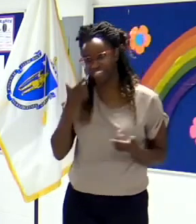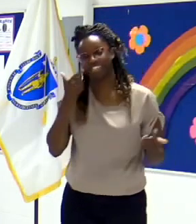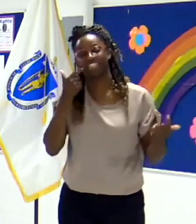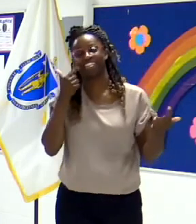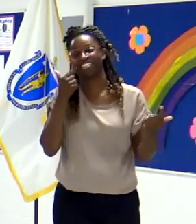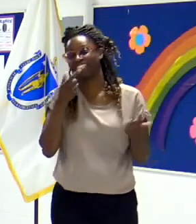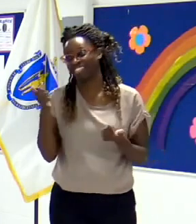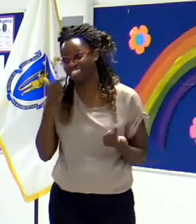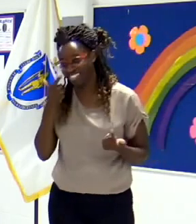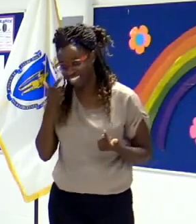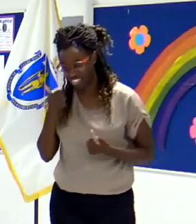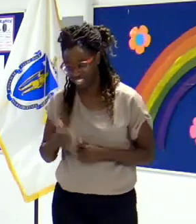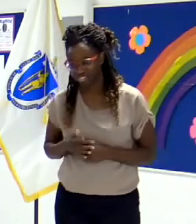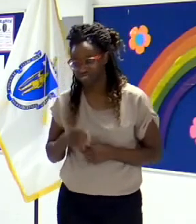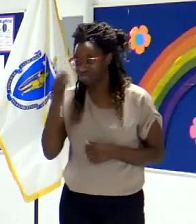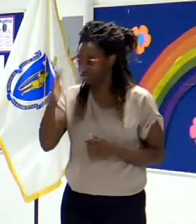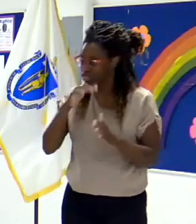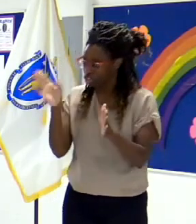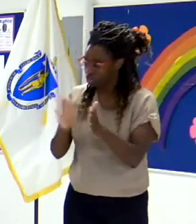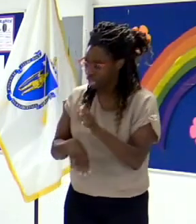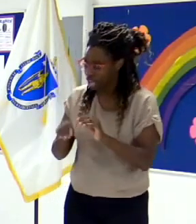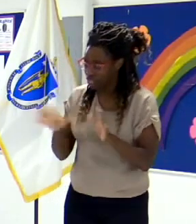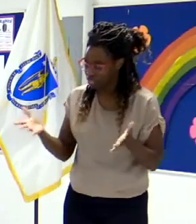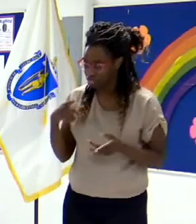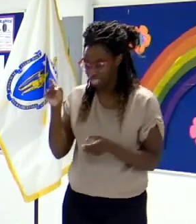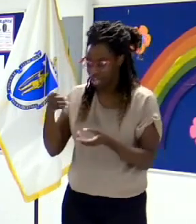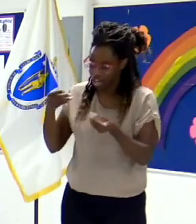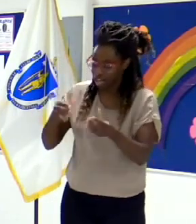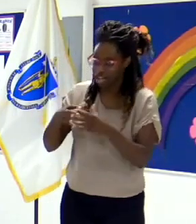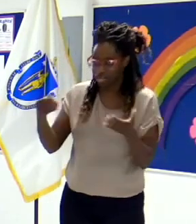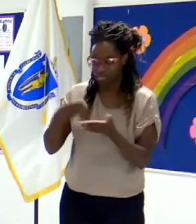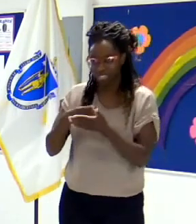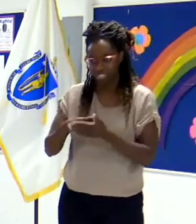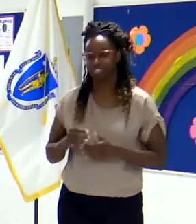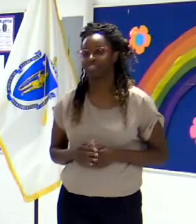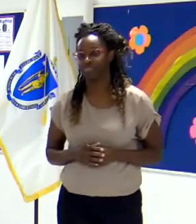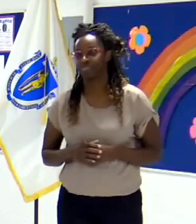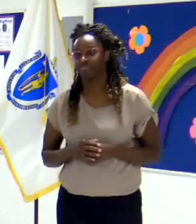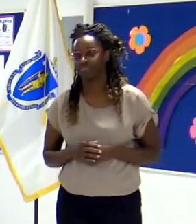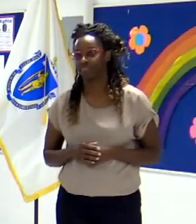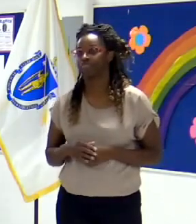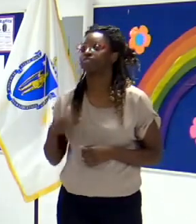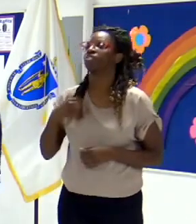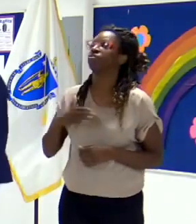school during these times and these challenges. But thank you again, thank you for all your support and welcome. It's my pleasure to have you.